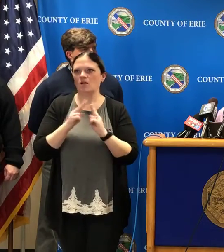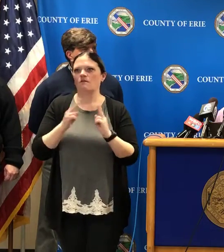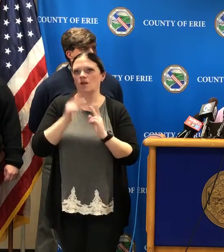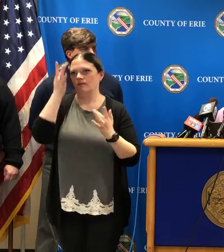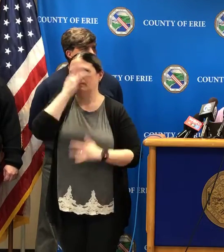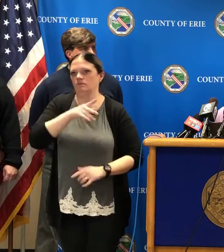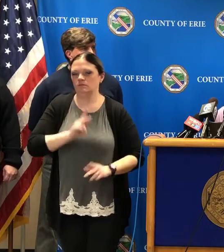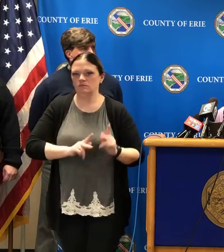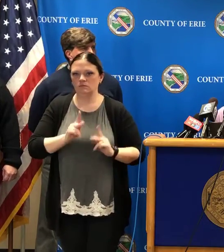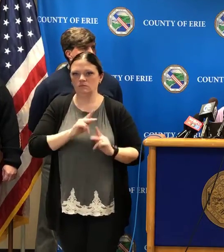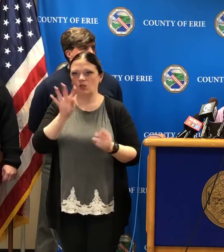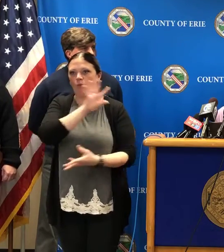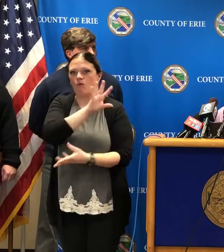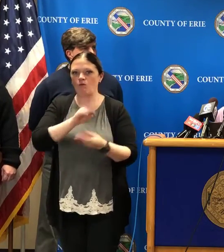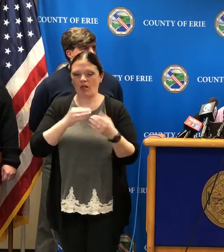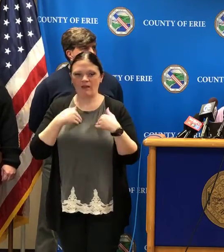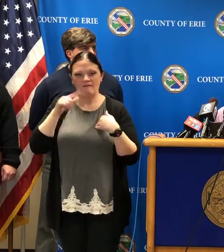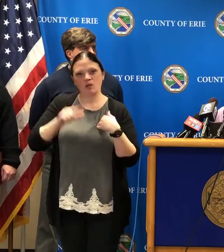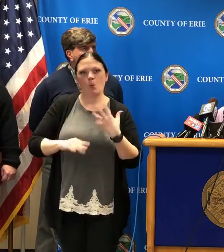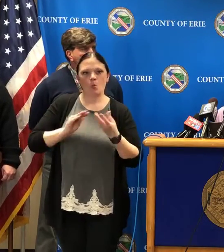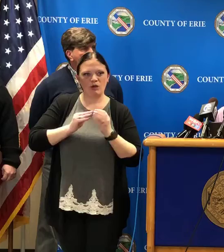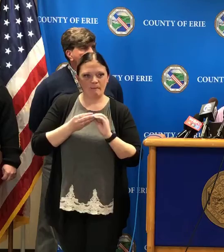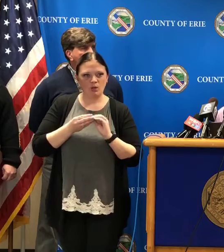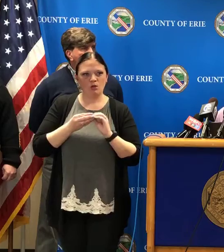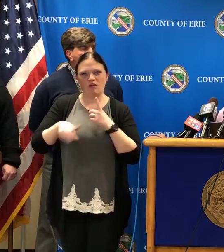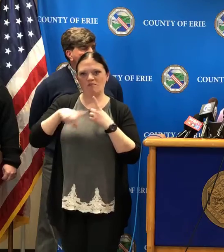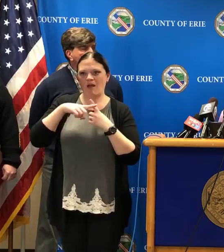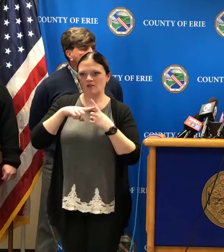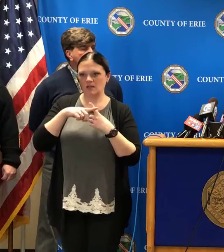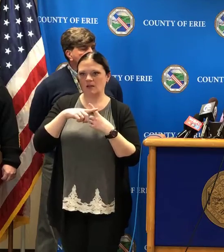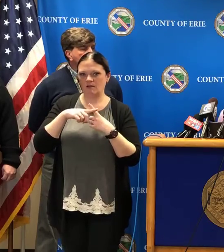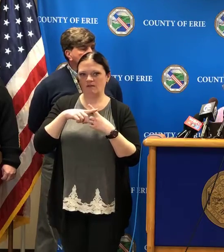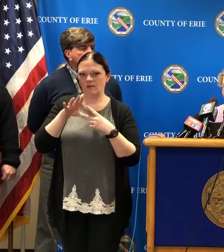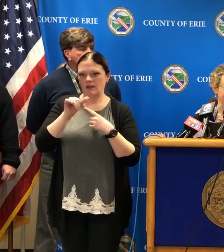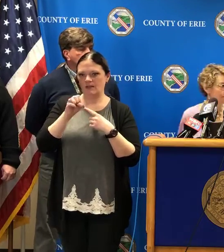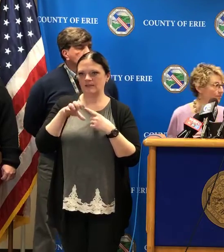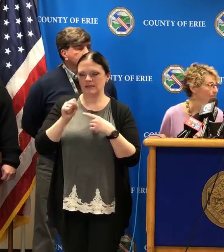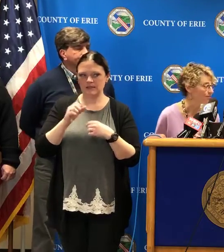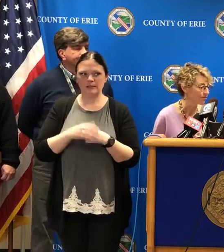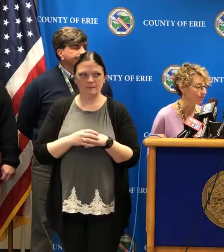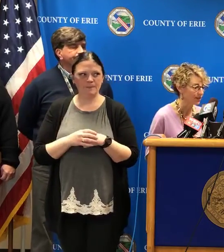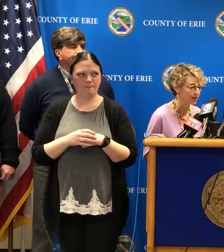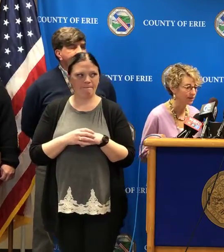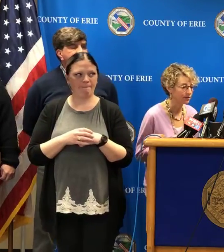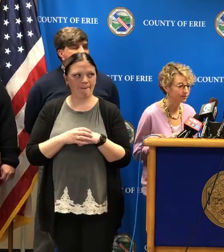and overall have a lower number of positive cases.